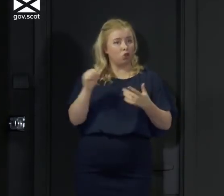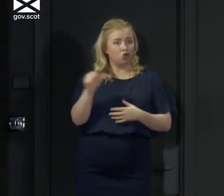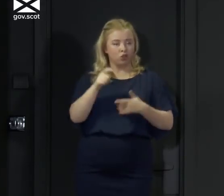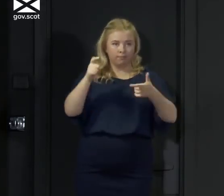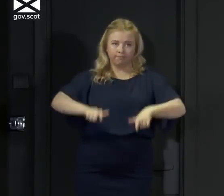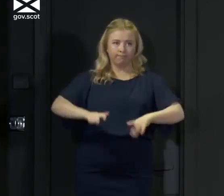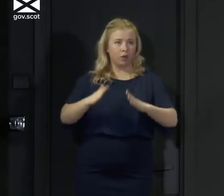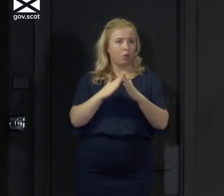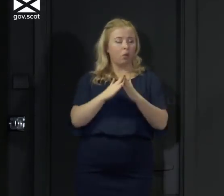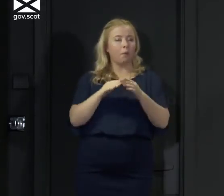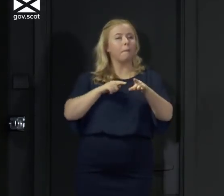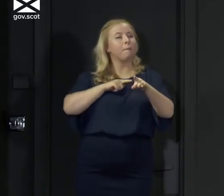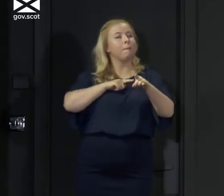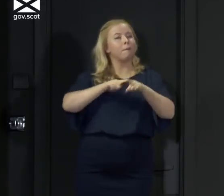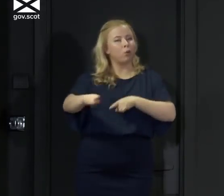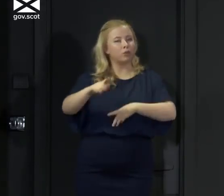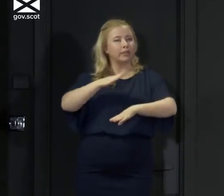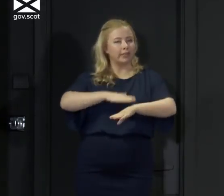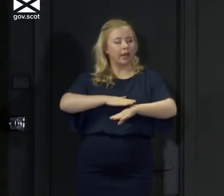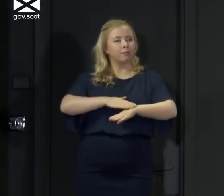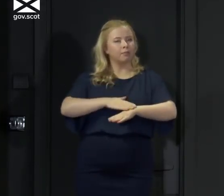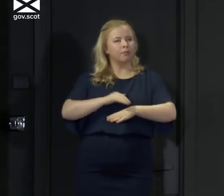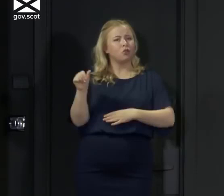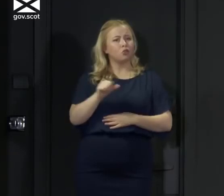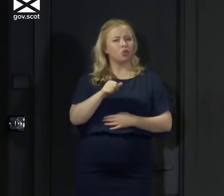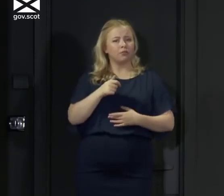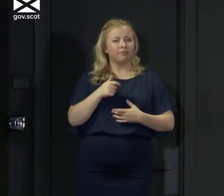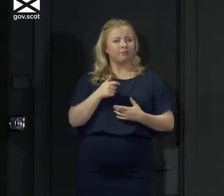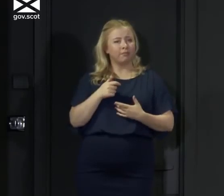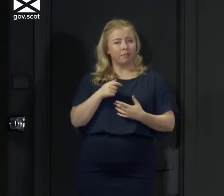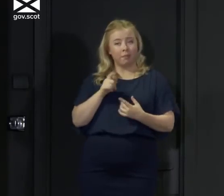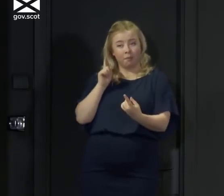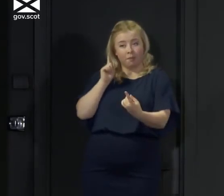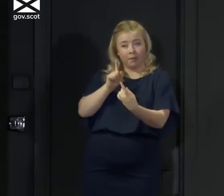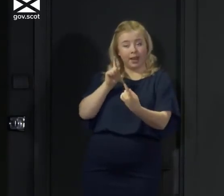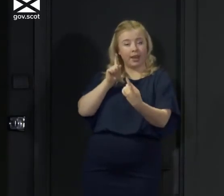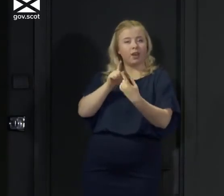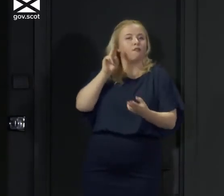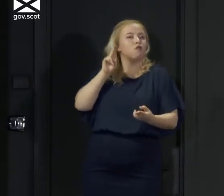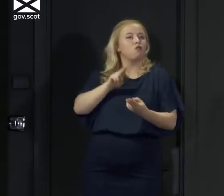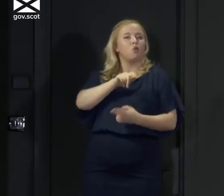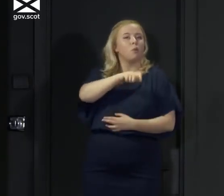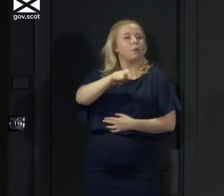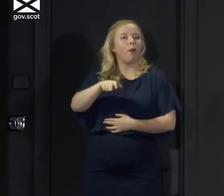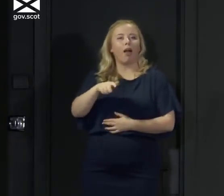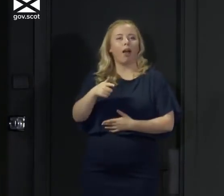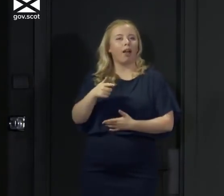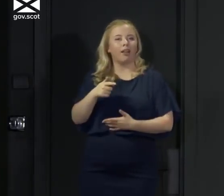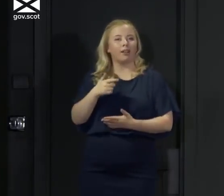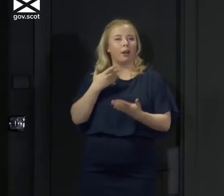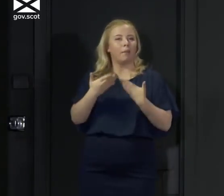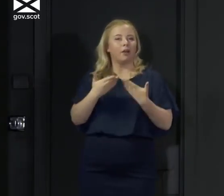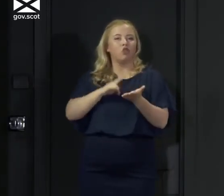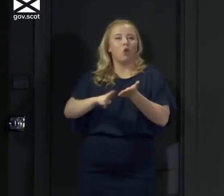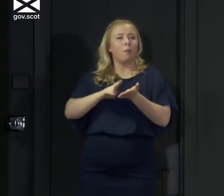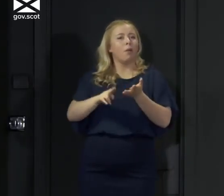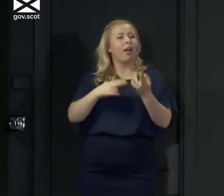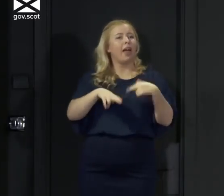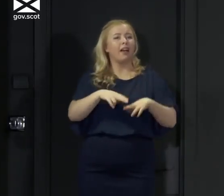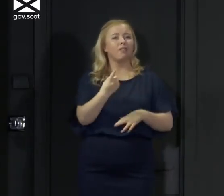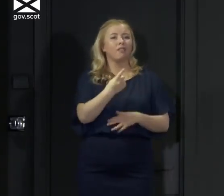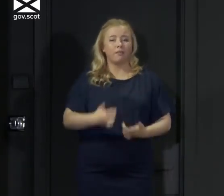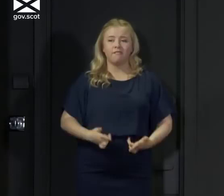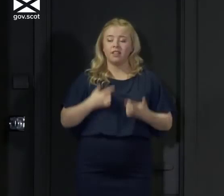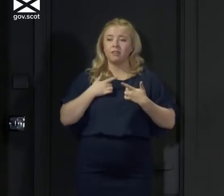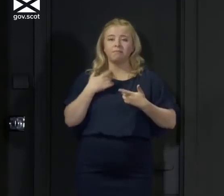at home most of the time, and you should still be meeting fewer people than you would normally. If your life feels like it's getting back